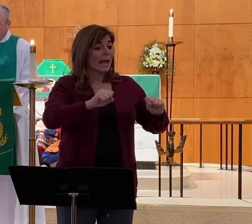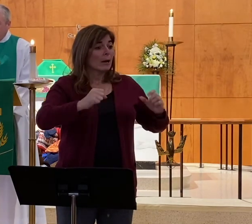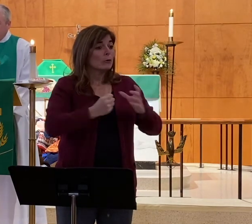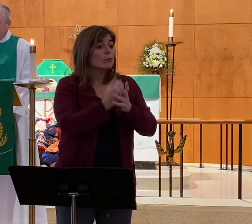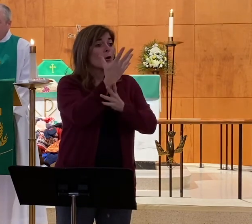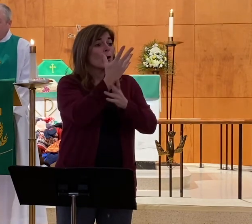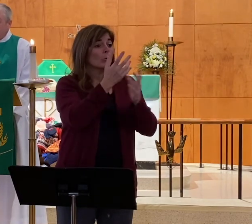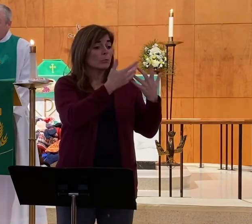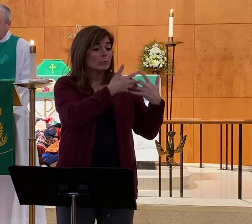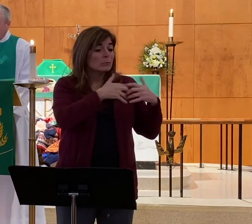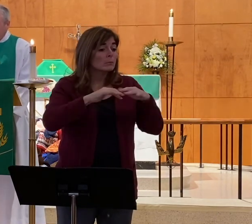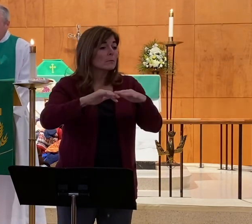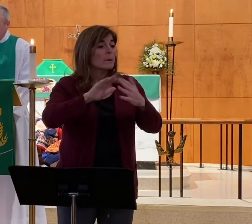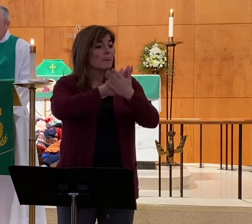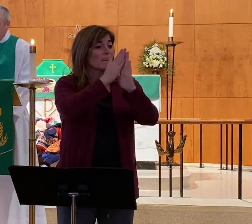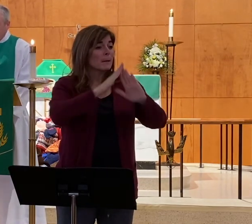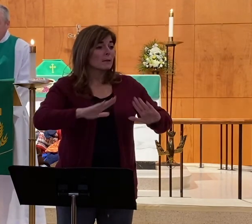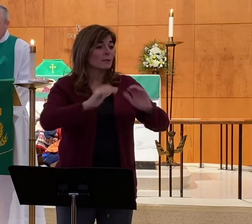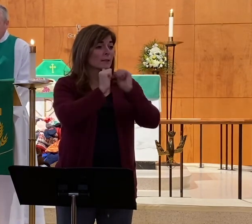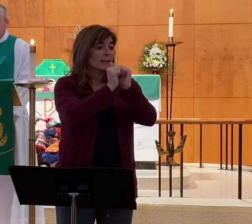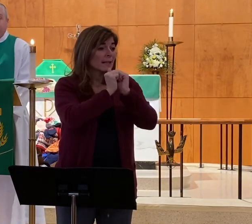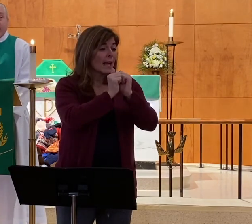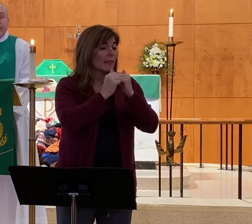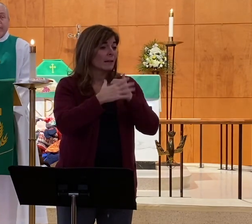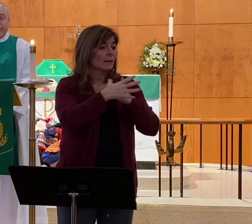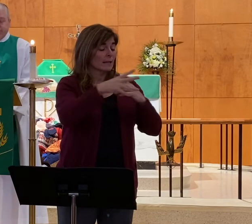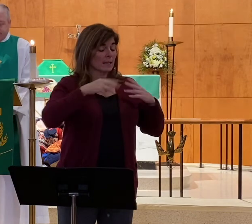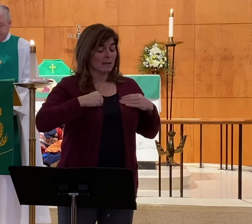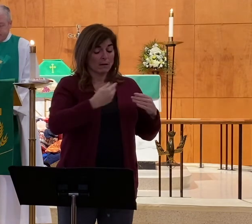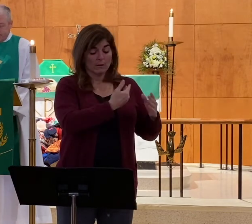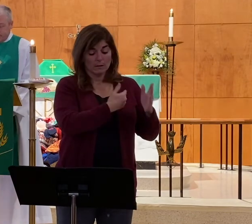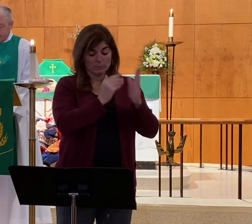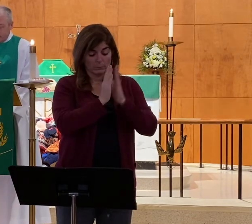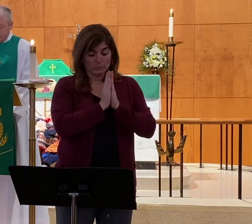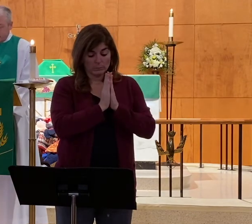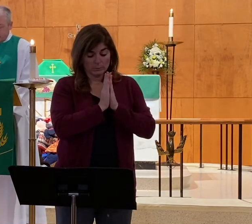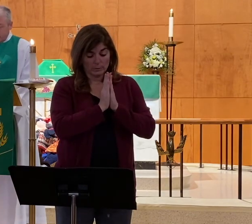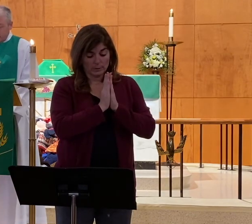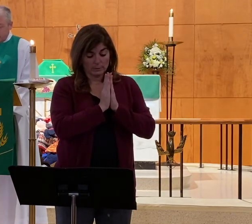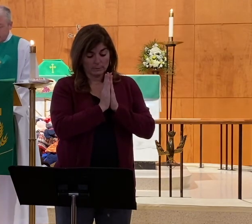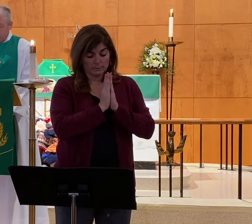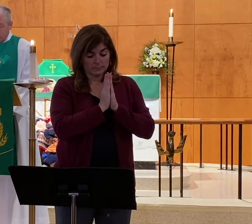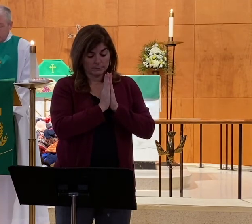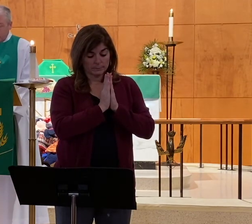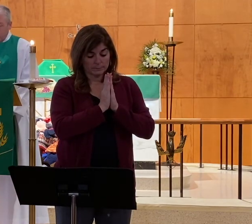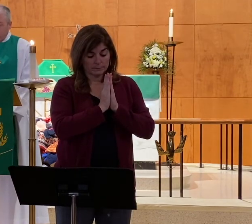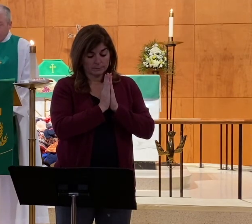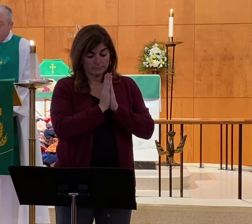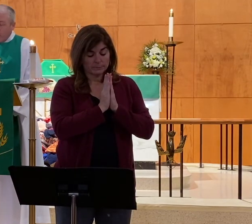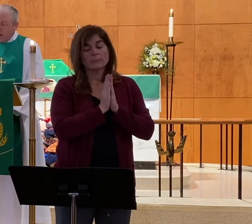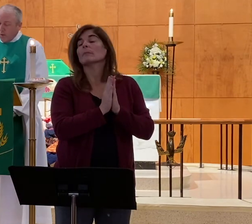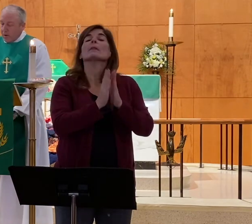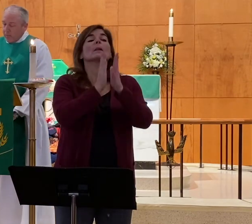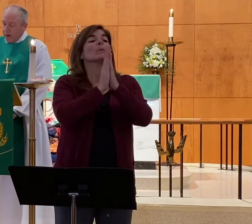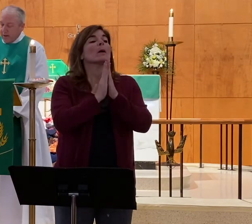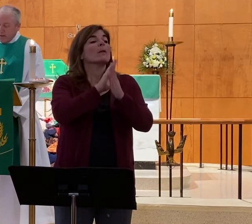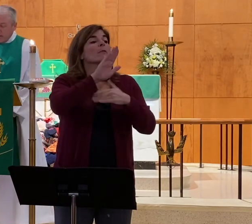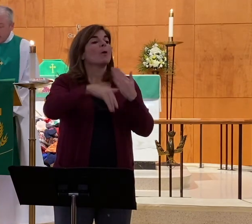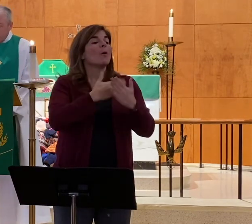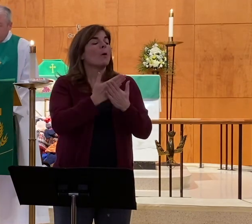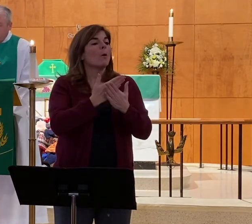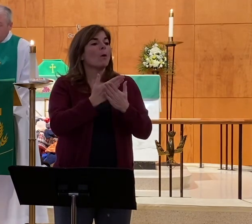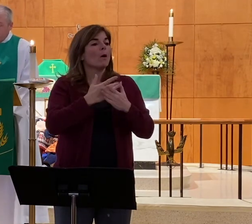in harmony and peaceful order. God of light and life, hear us, we pray. We pray for all who are